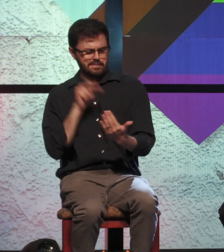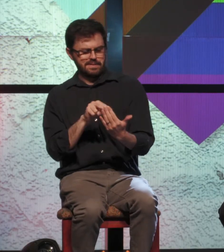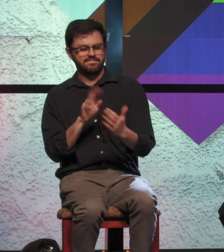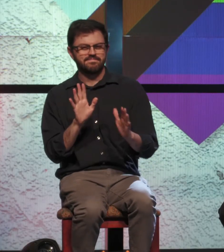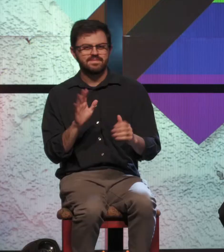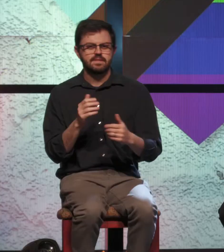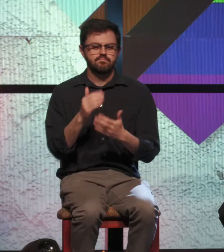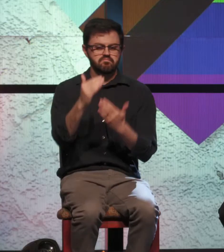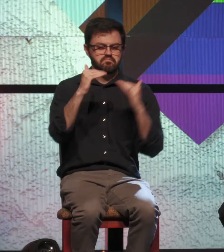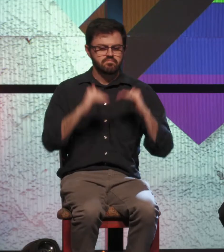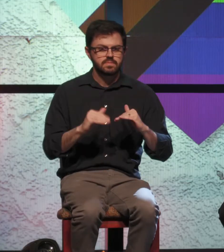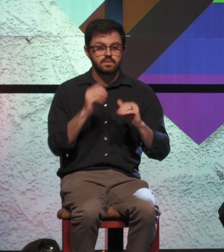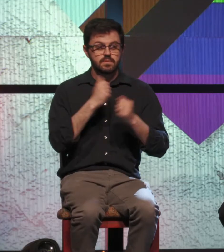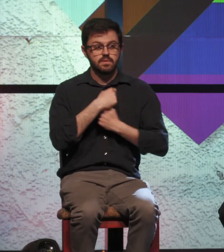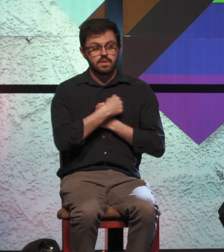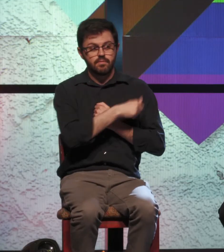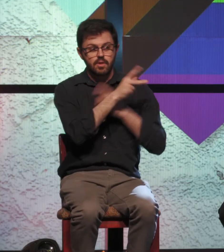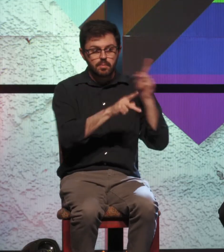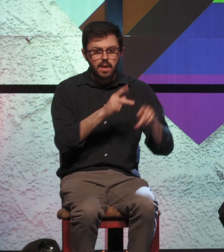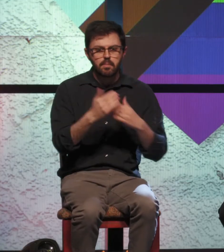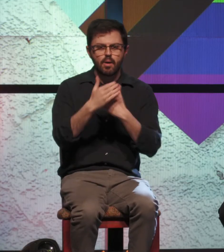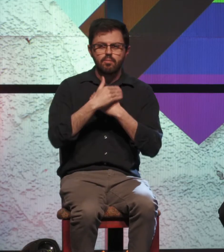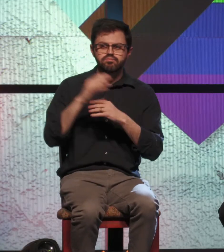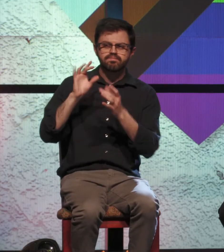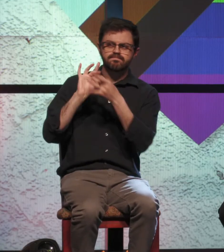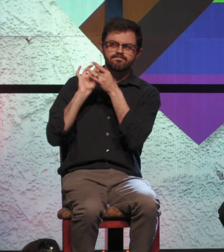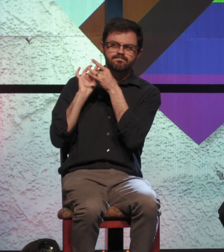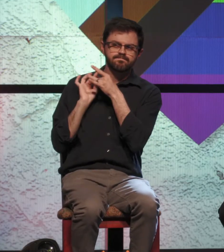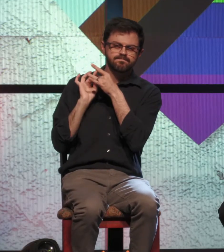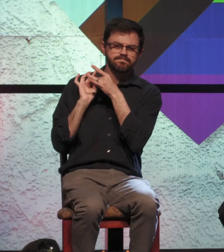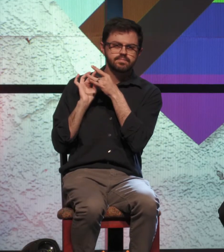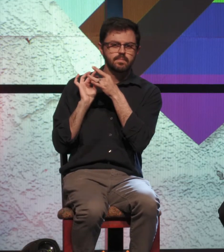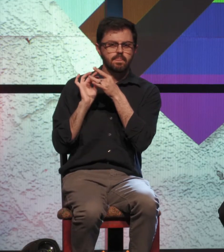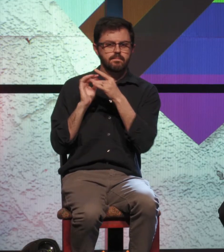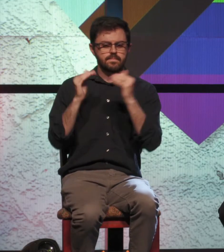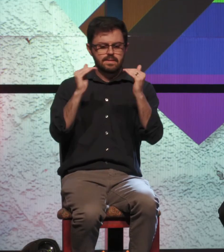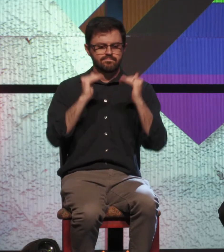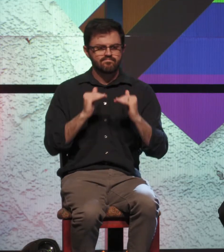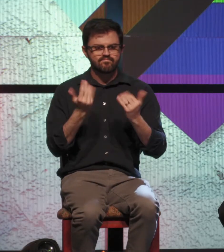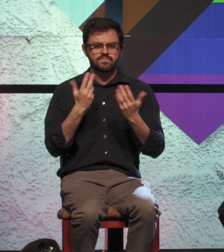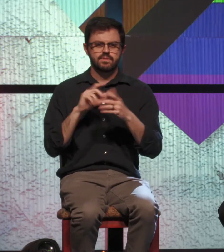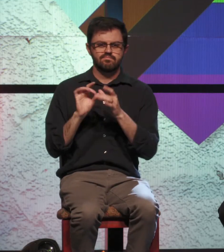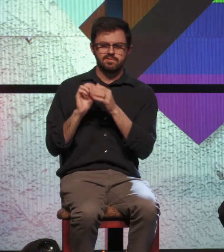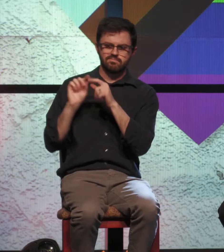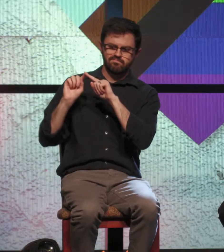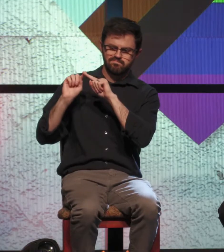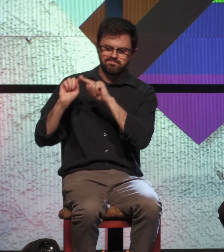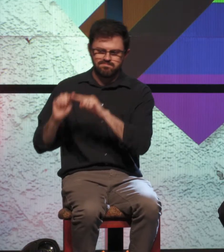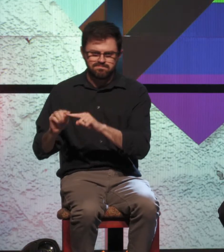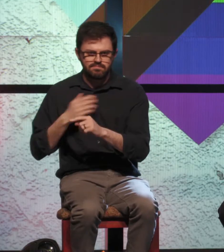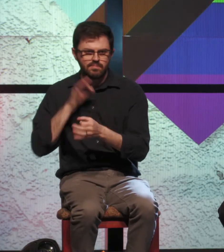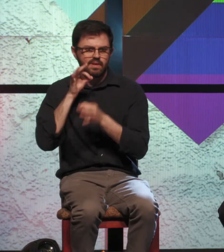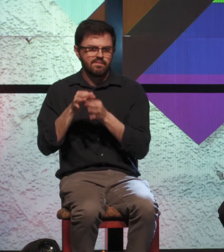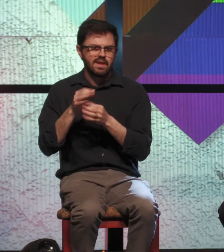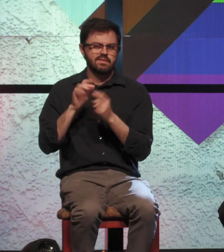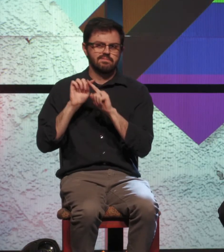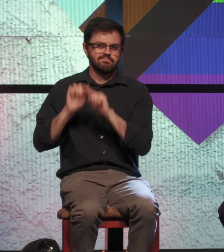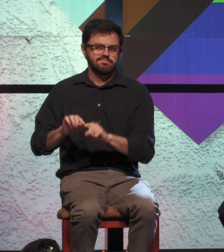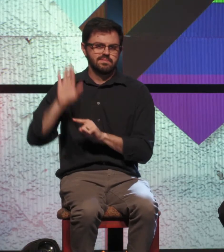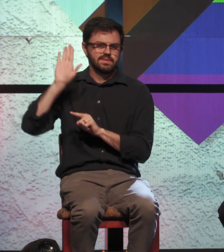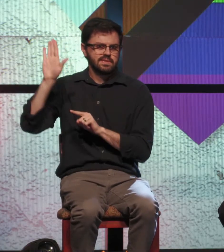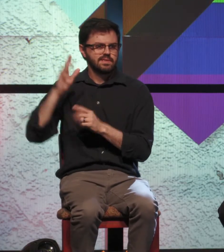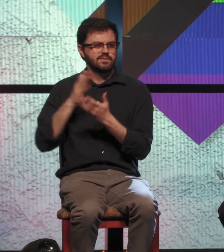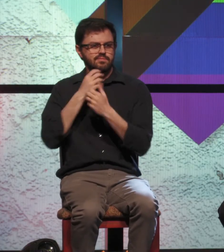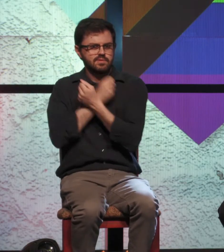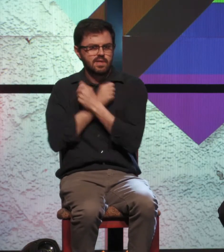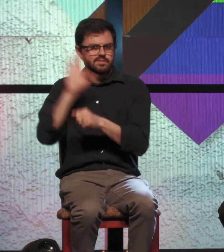others, draw close. Lean into my faith in a divine creator who loves all of his creation. Care for his